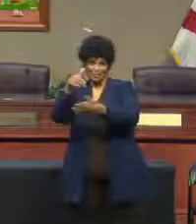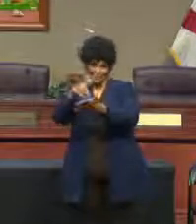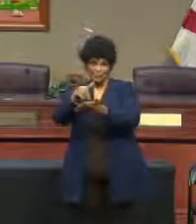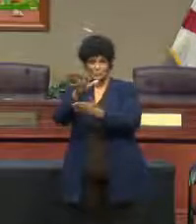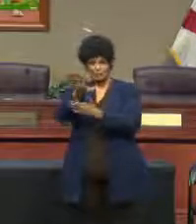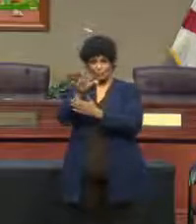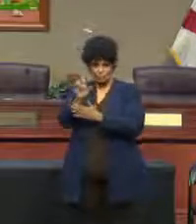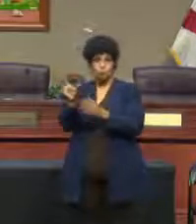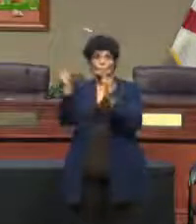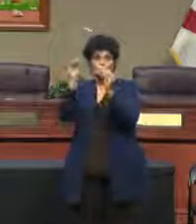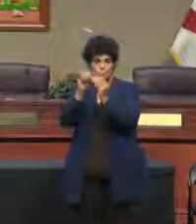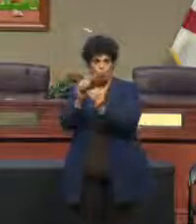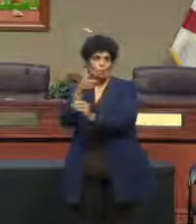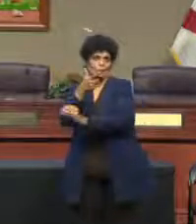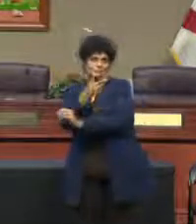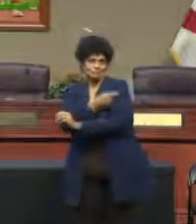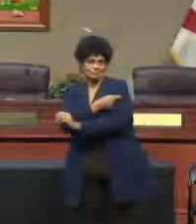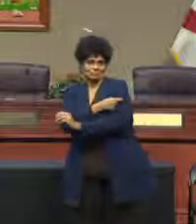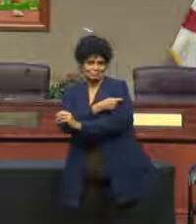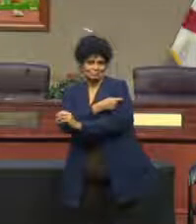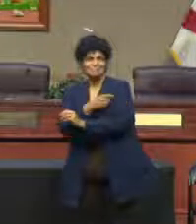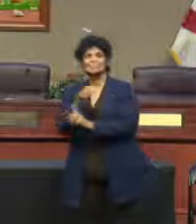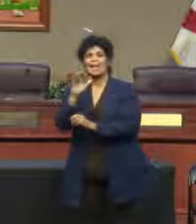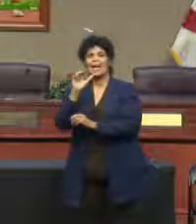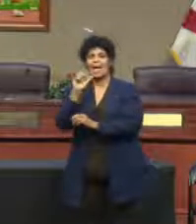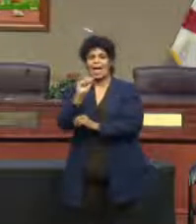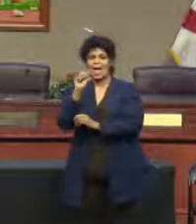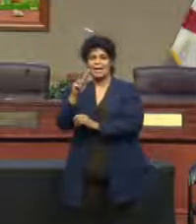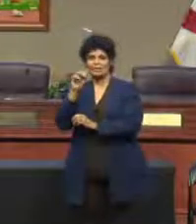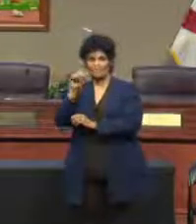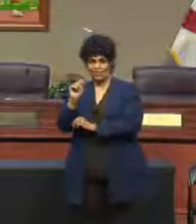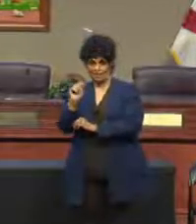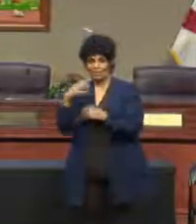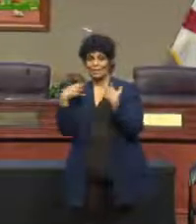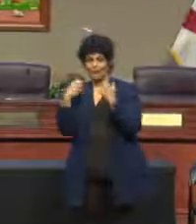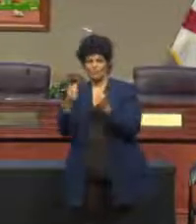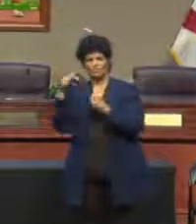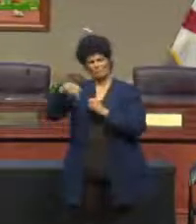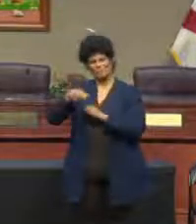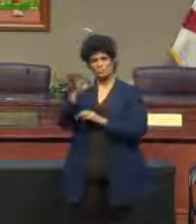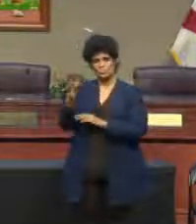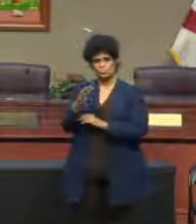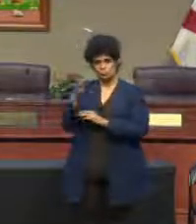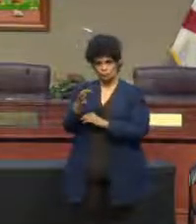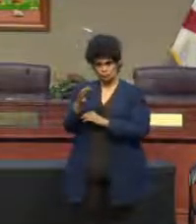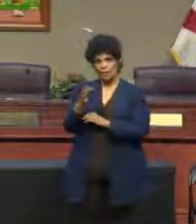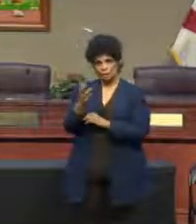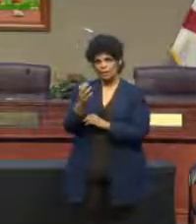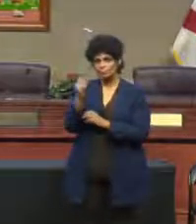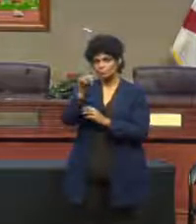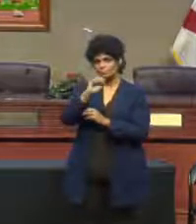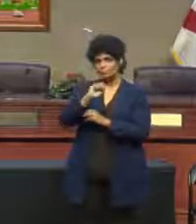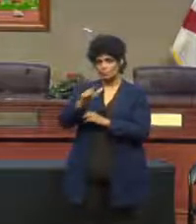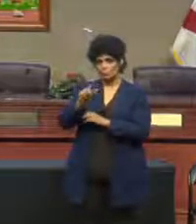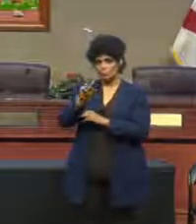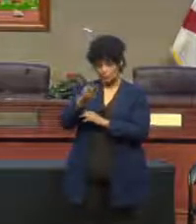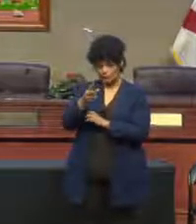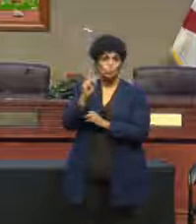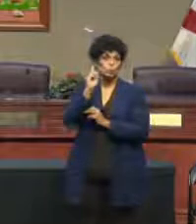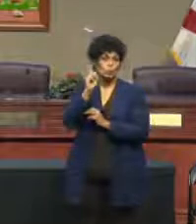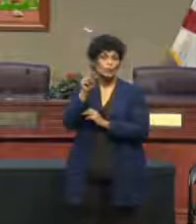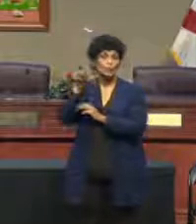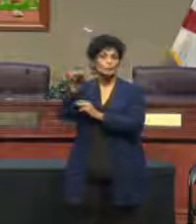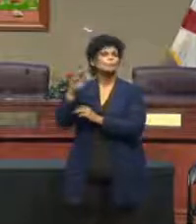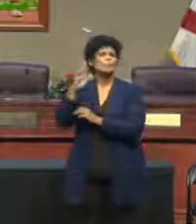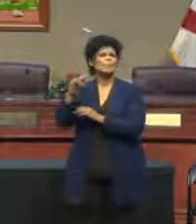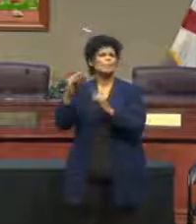will distribute this Friday, April the 2nd, at their pop-up site outside the Orlando International Airport.